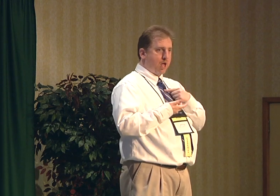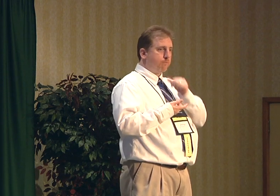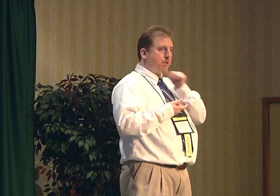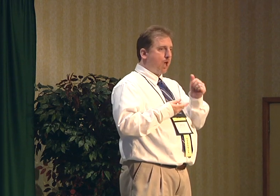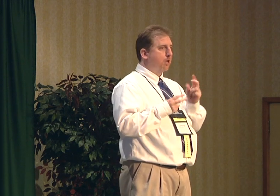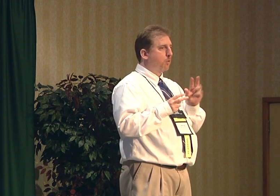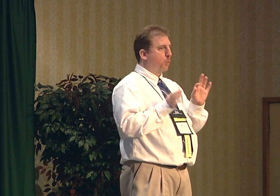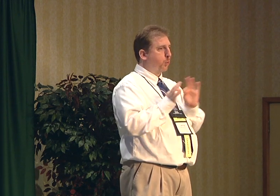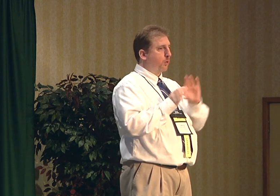responses